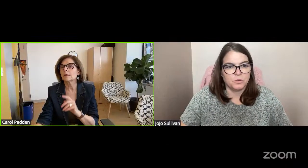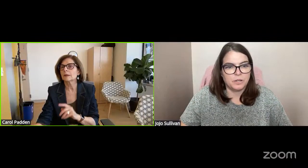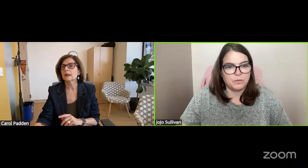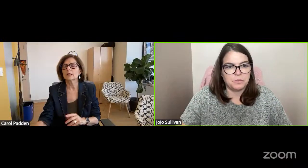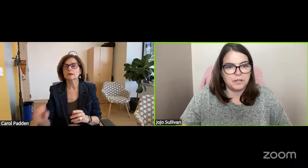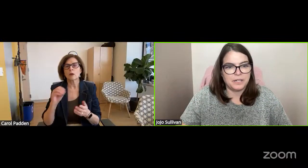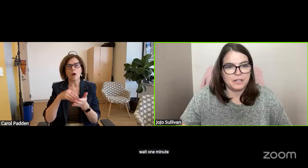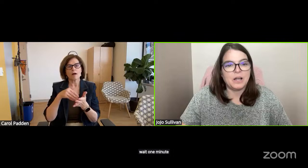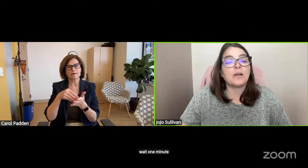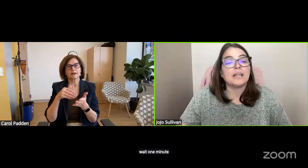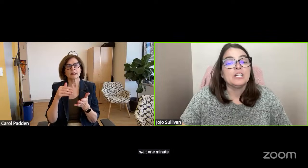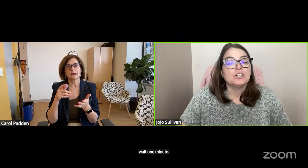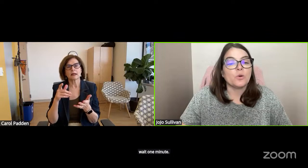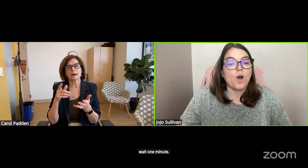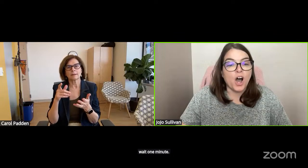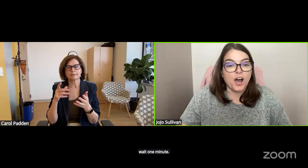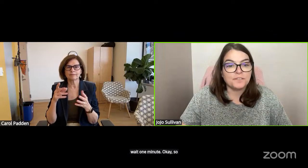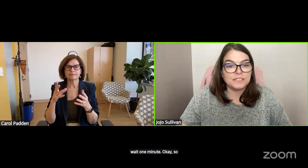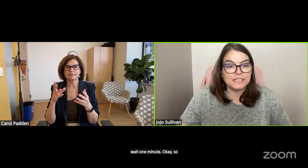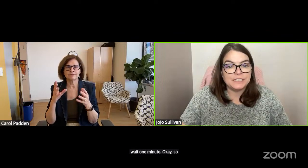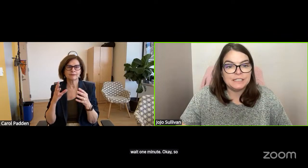Wait 1 minute. Okay, so often